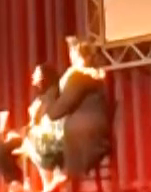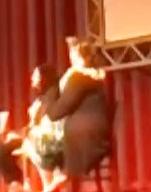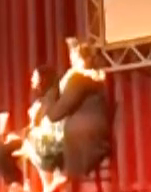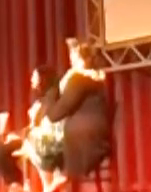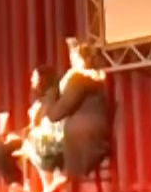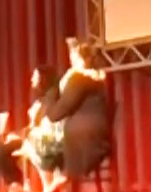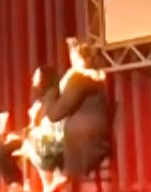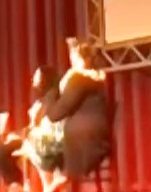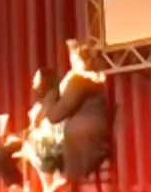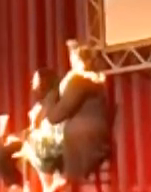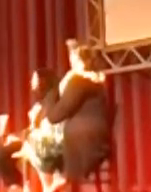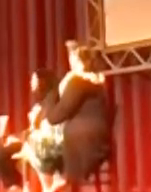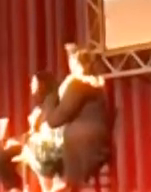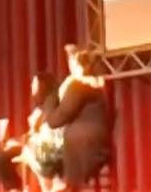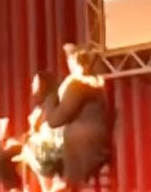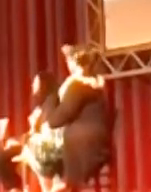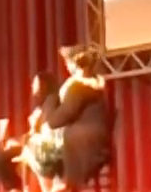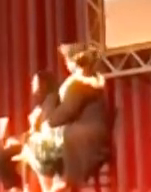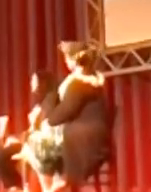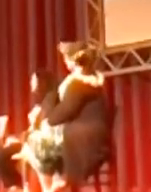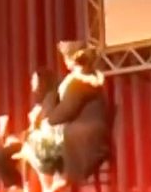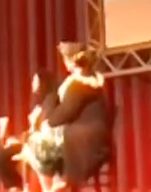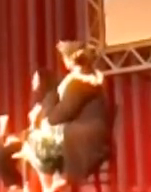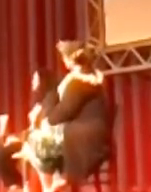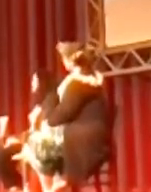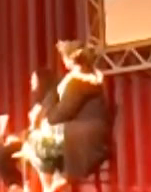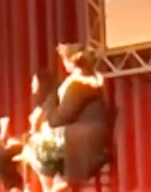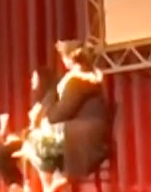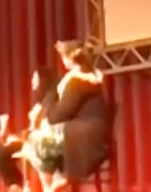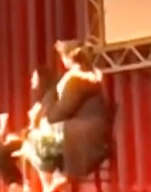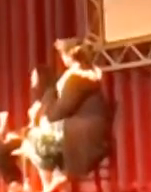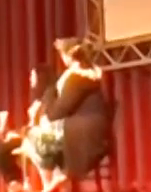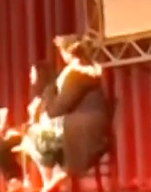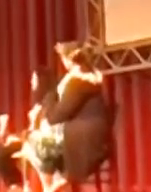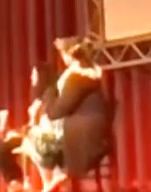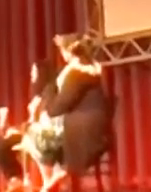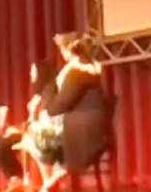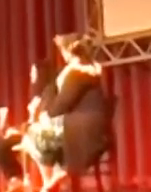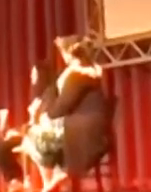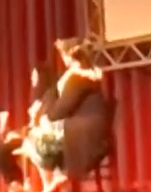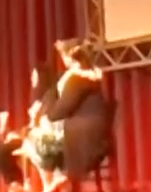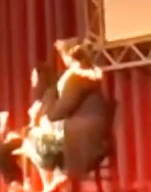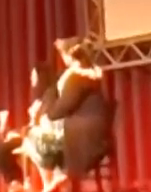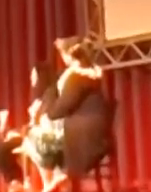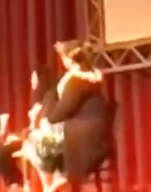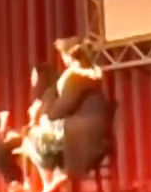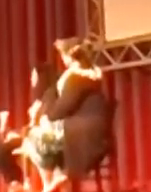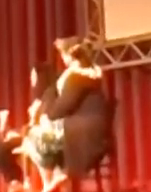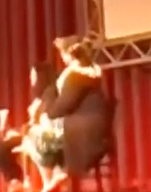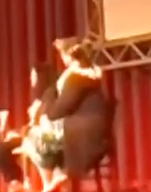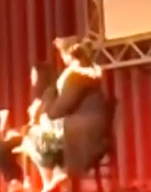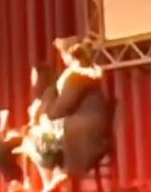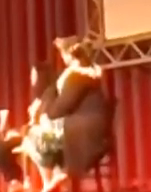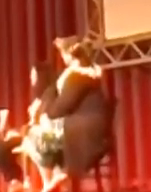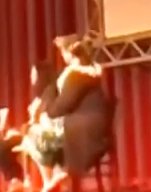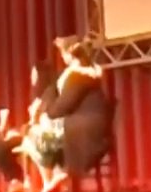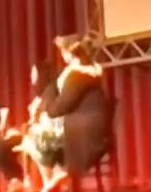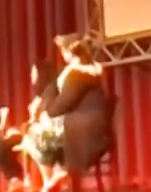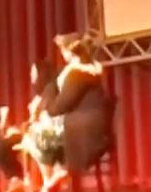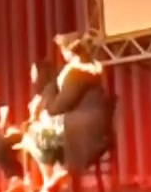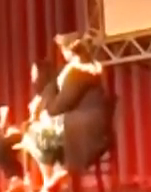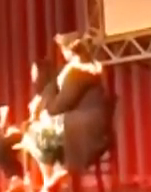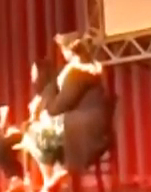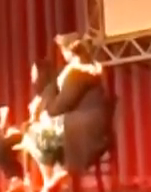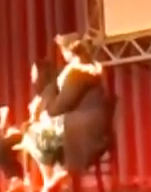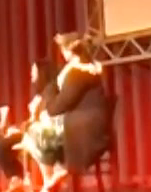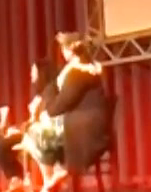changed the amount of work, the type of work. And also, for me, with Kiamo, I want our people in those